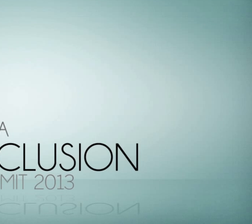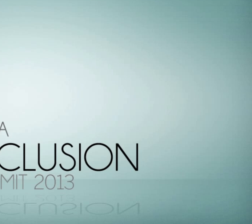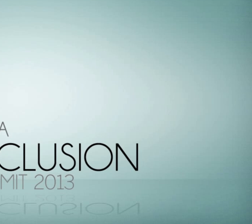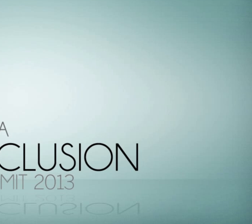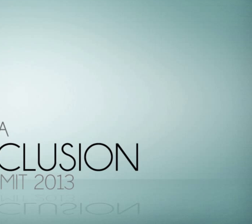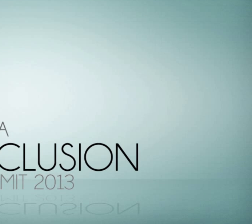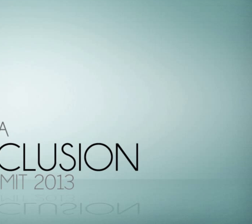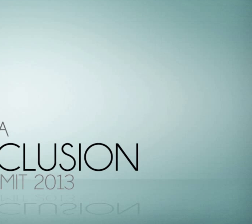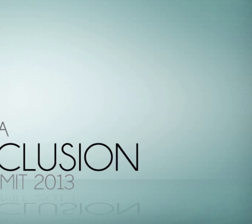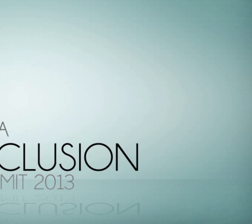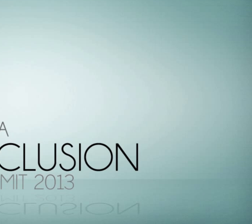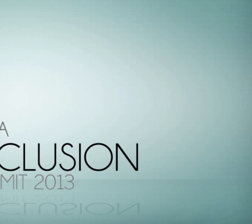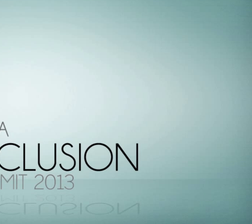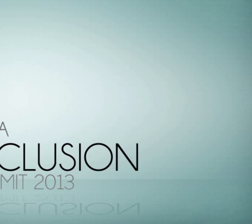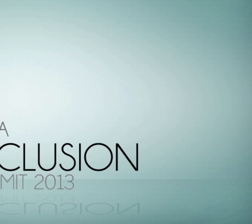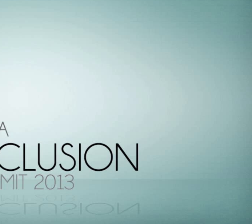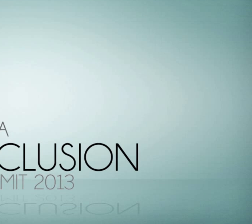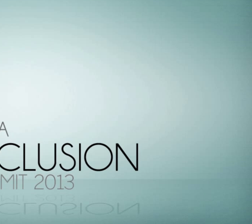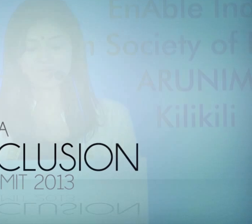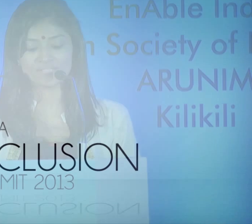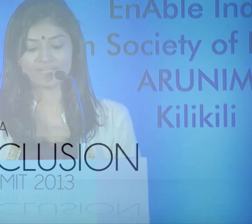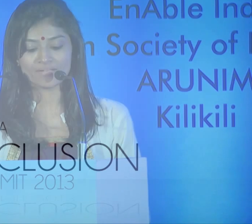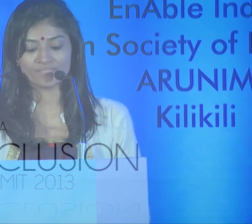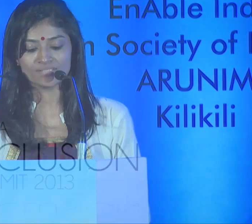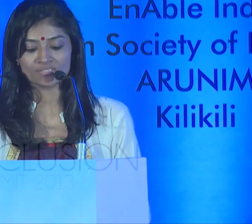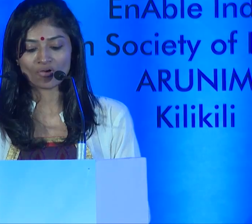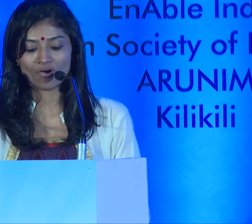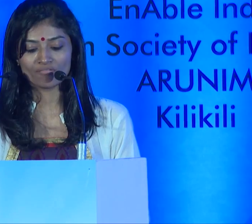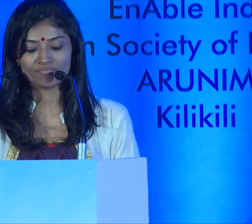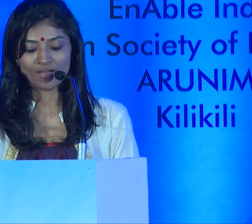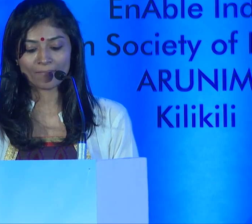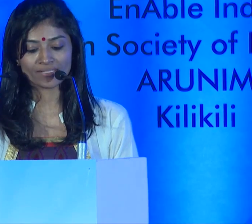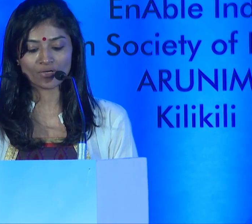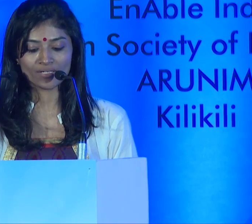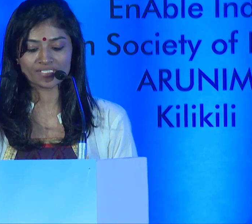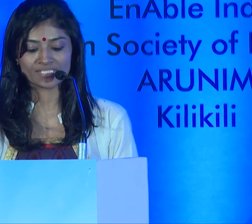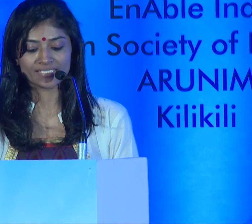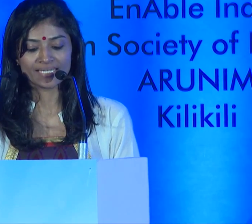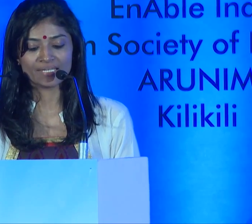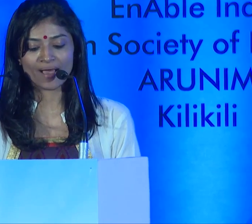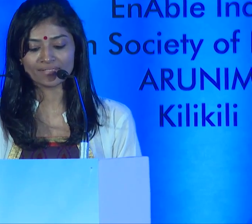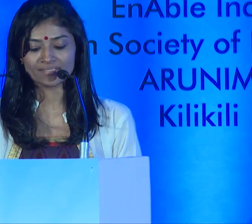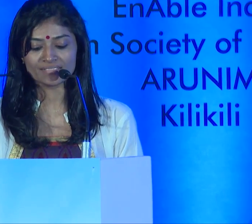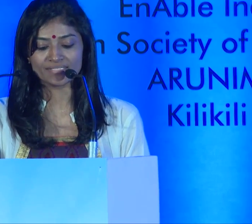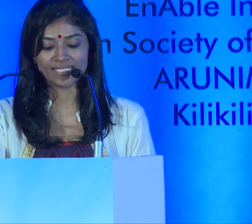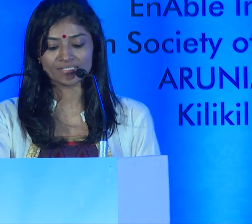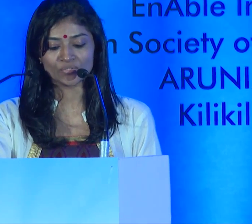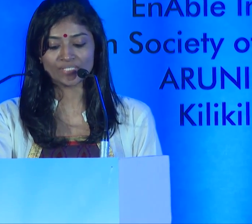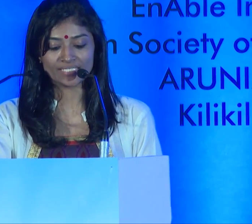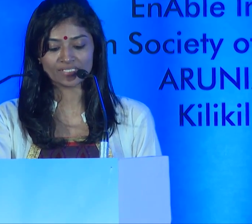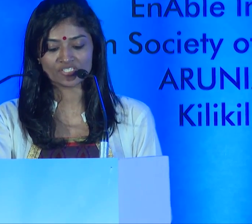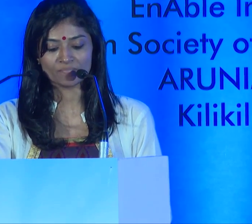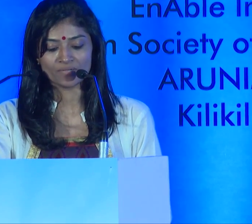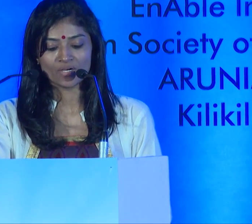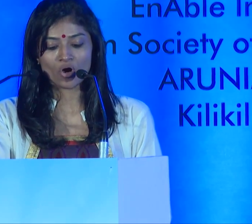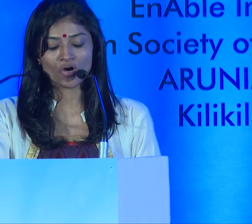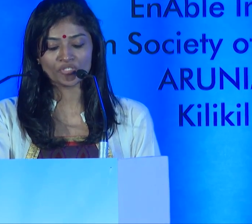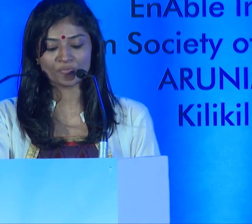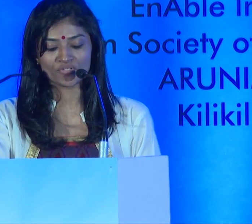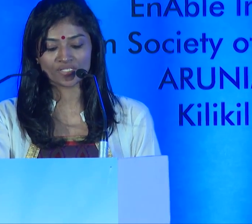He writes and lectures extensively on the relevance of mythology in matters related to